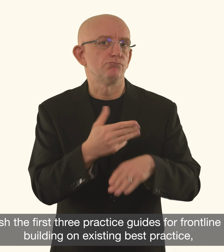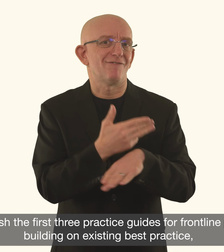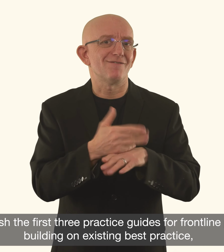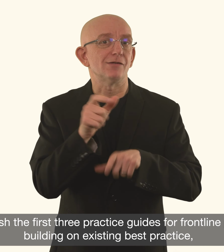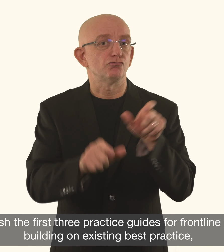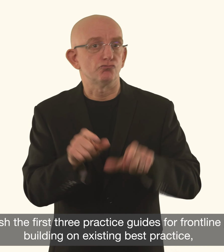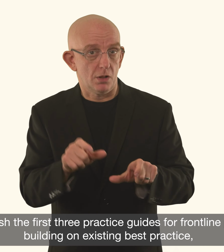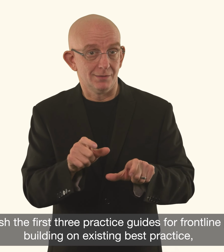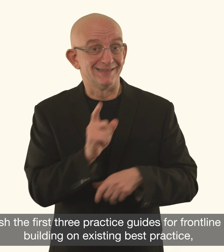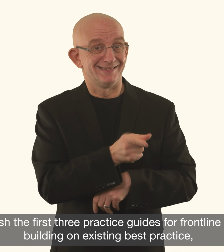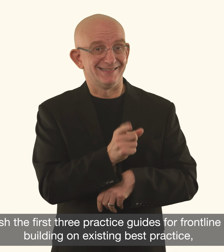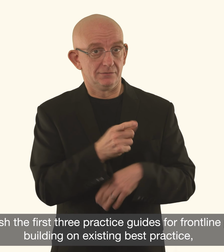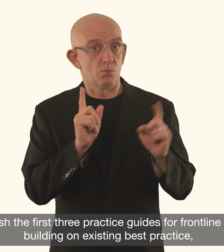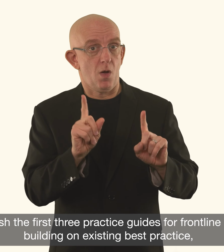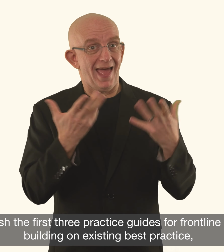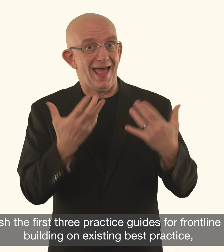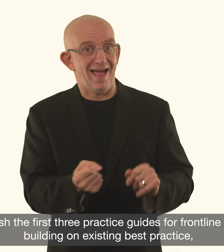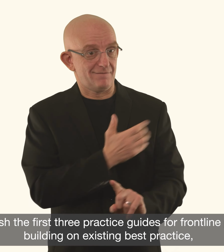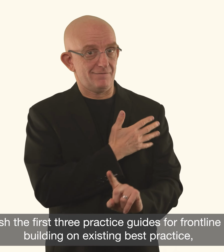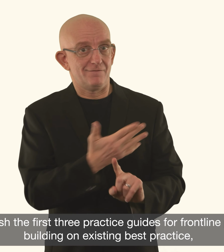practice, including the Nuffield Early Language Intervention,